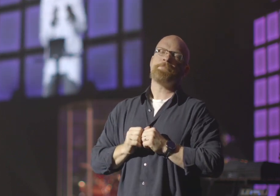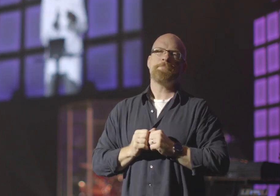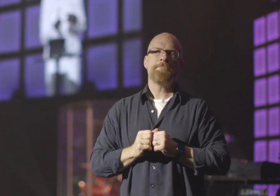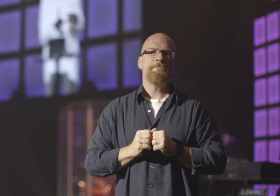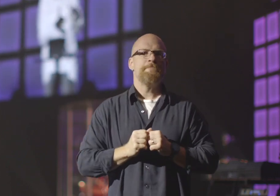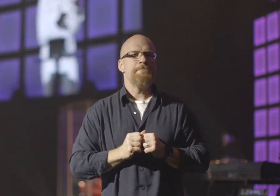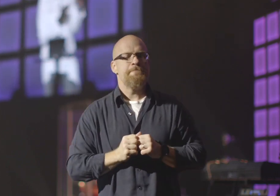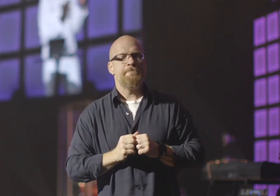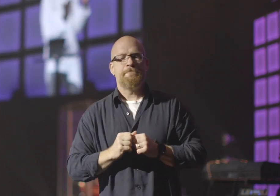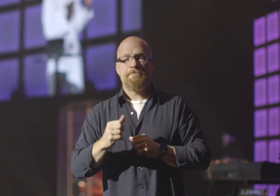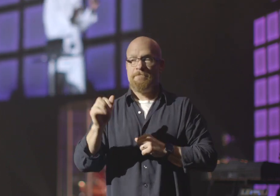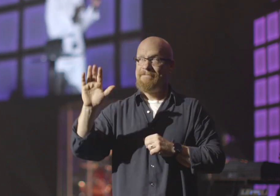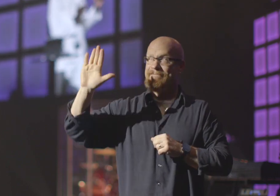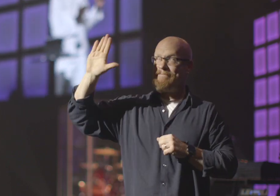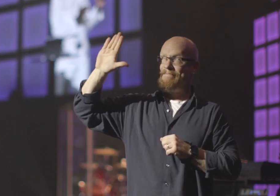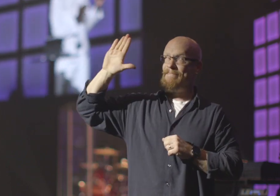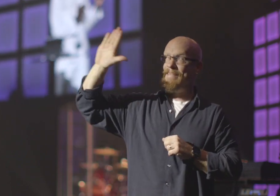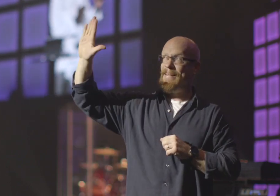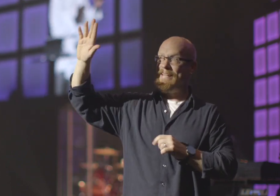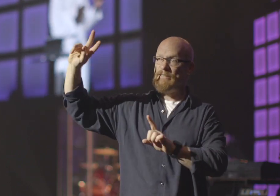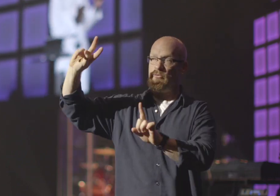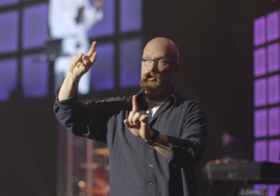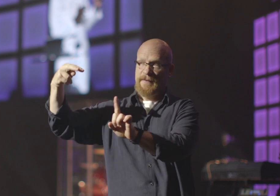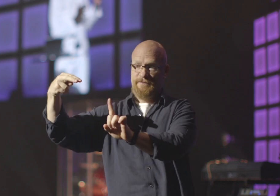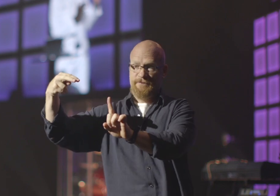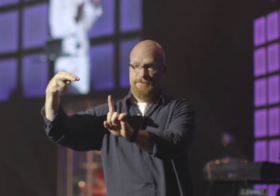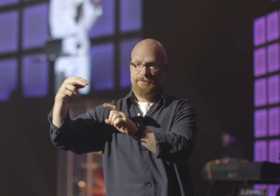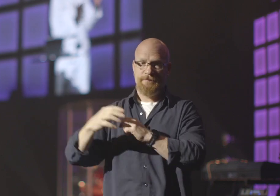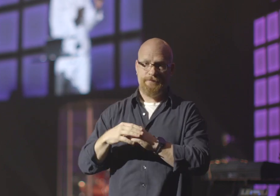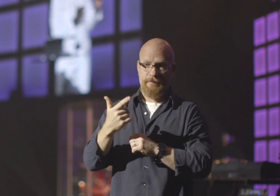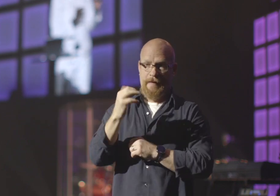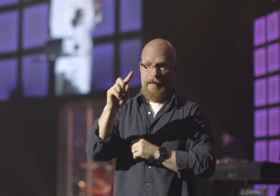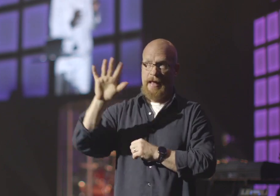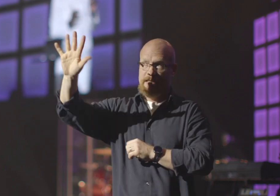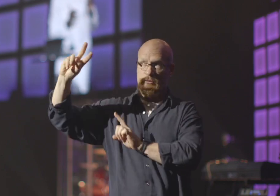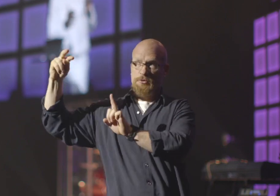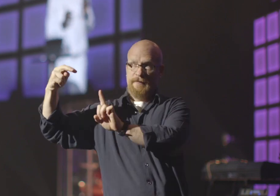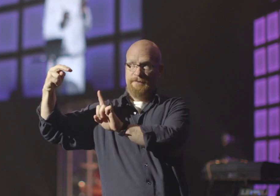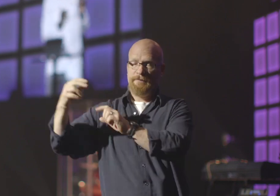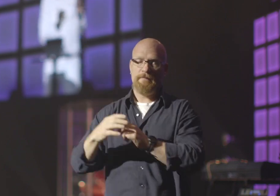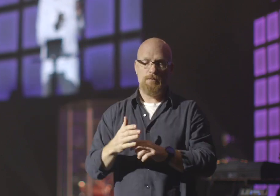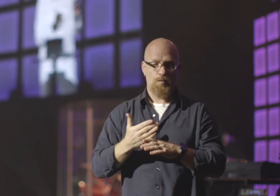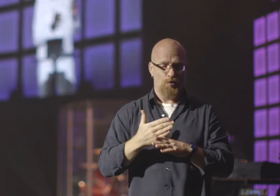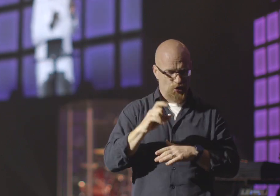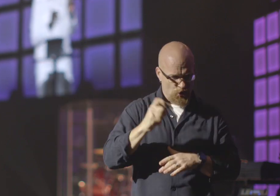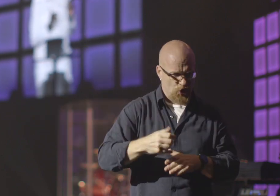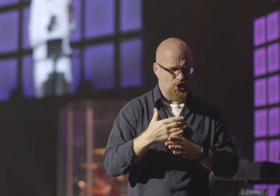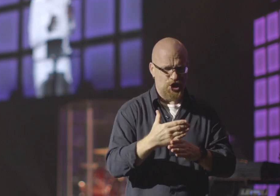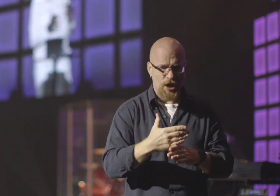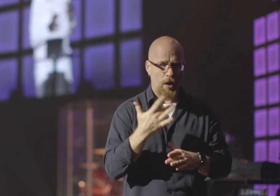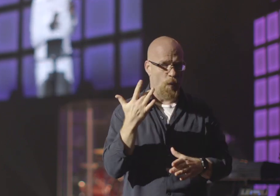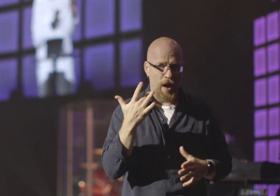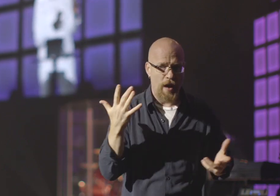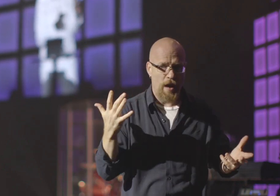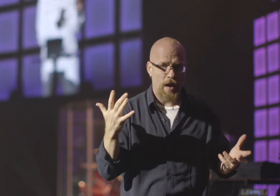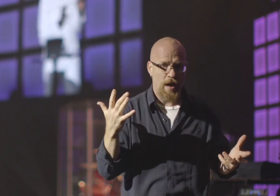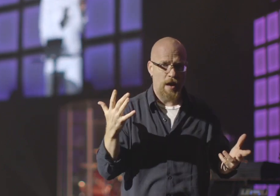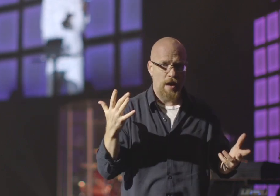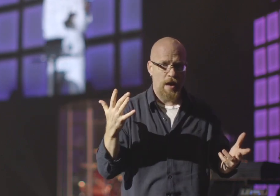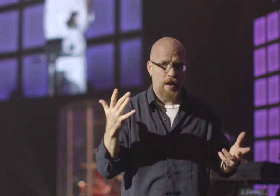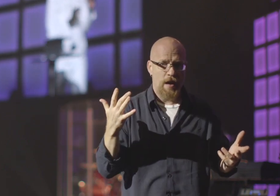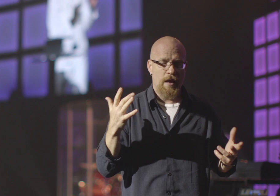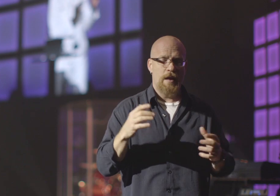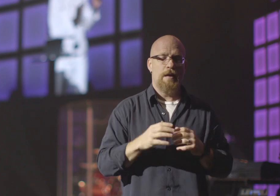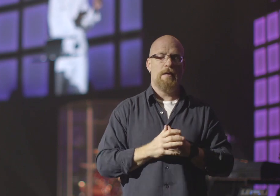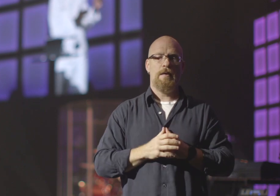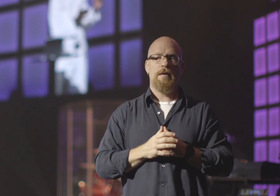because from God's perspective, this is so important. We should share our faith because from God's perspective, there is only